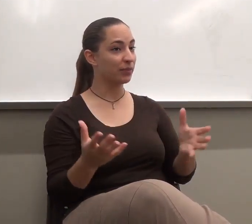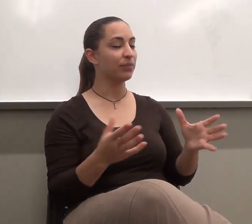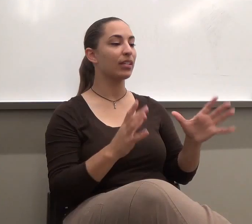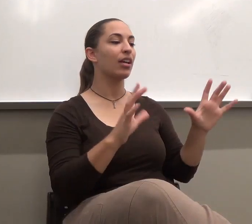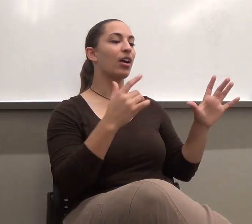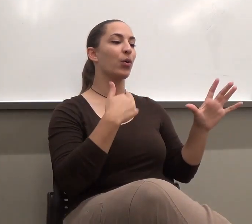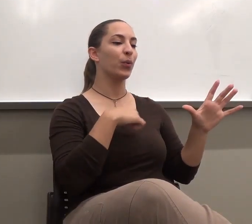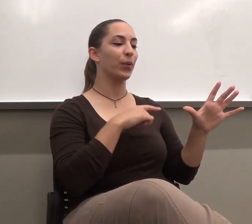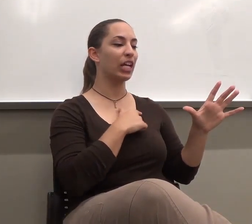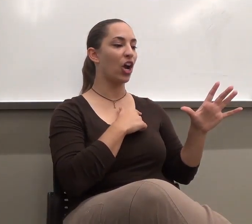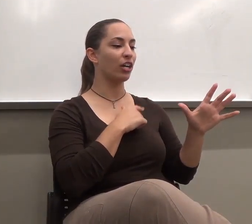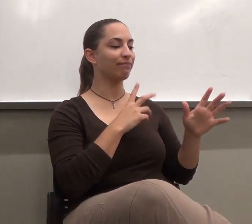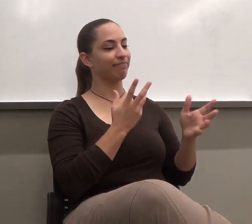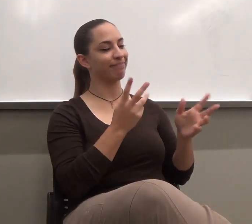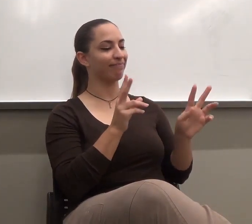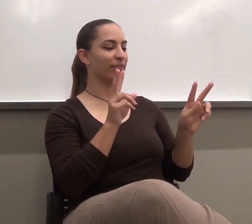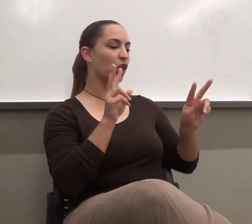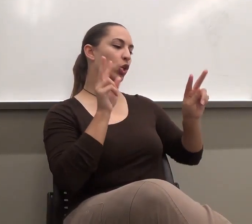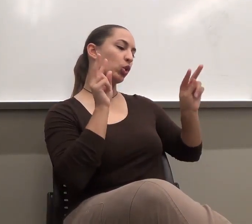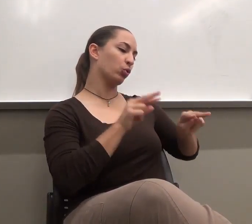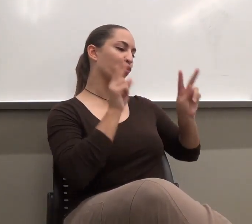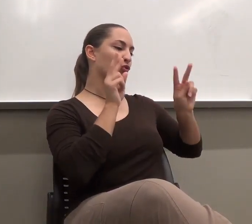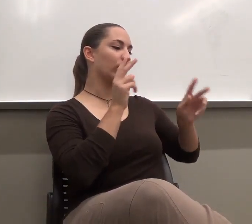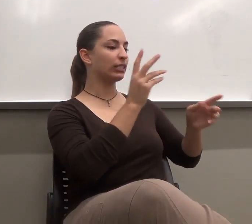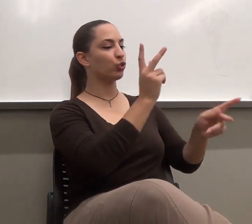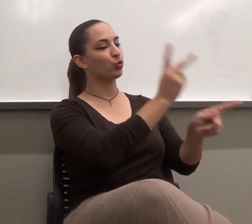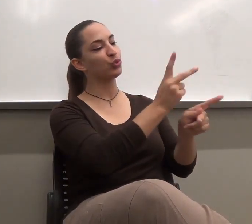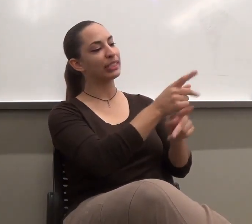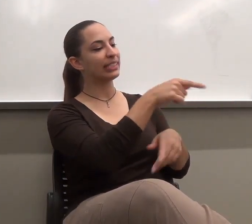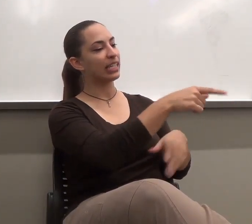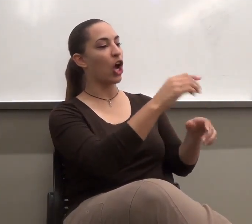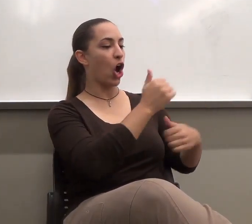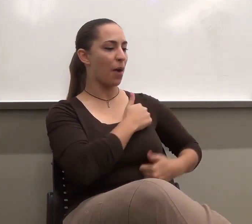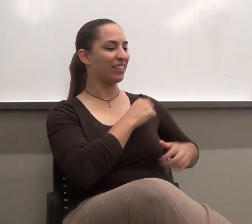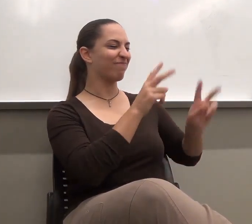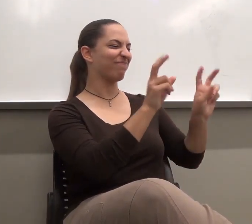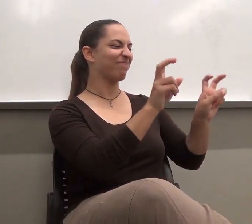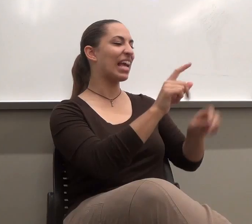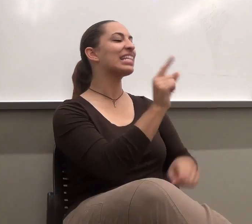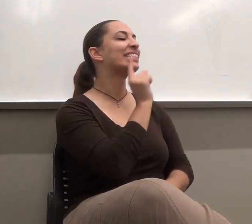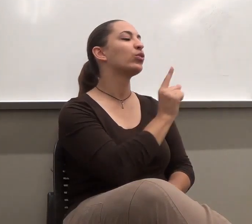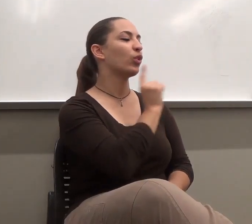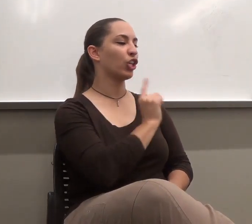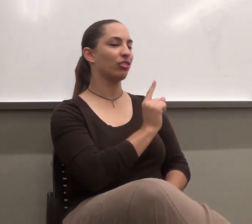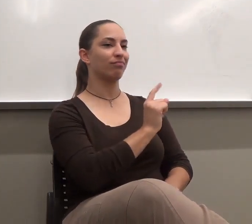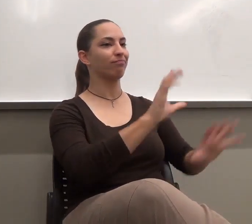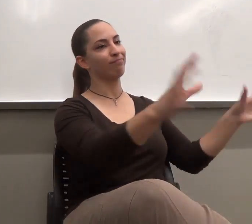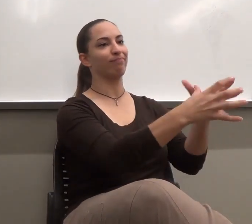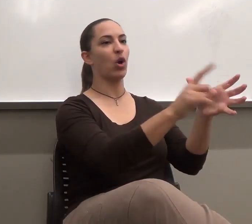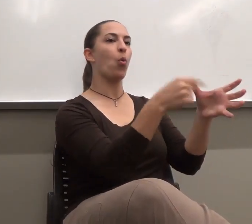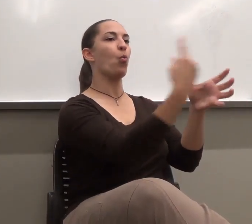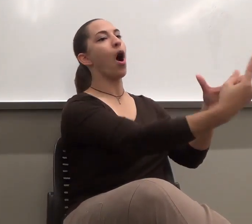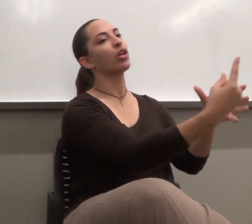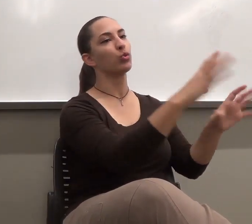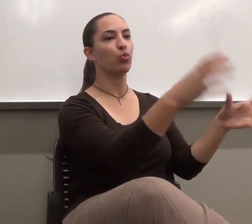we are treating Army as singular. Does that make sense to everybody? Which